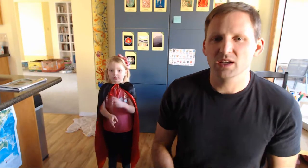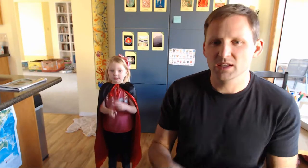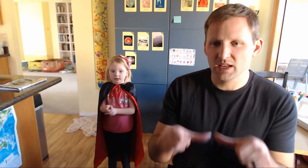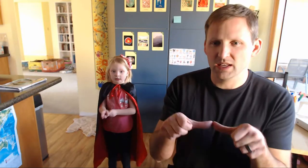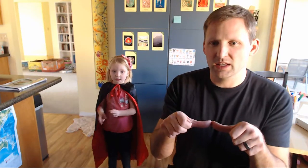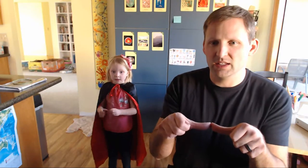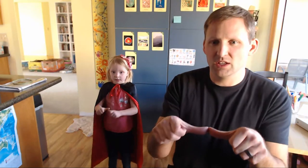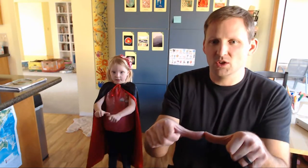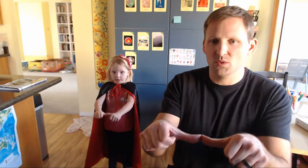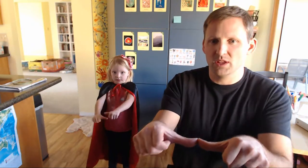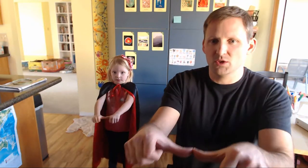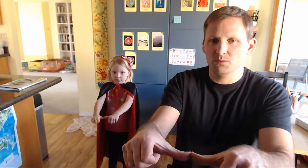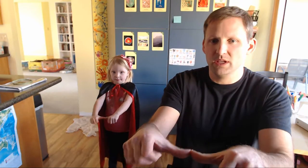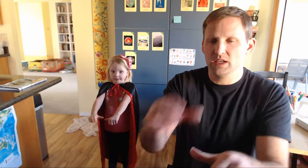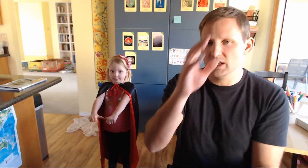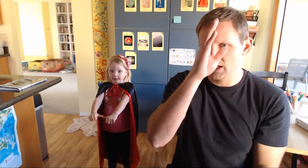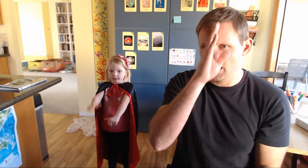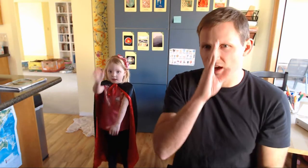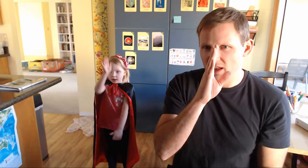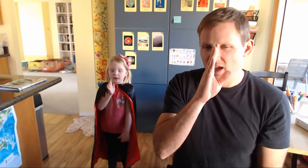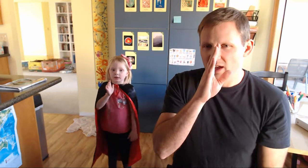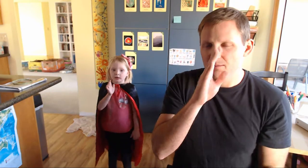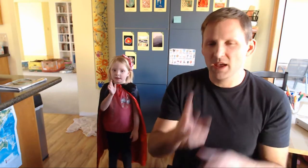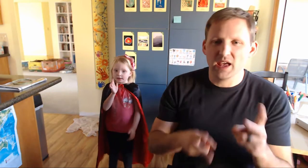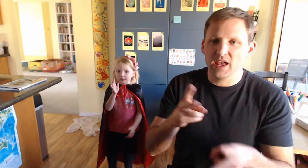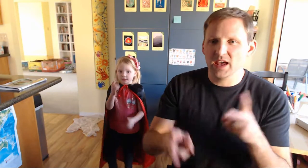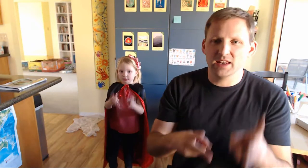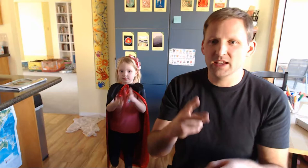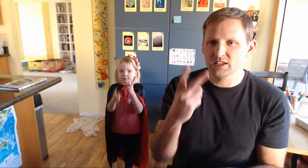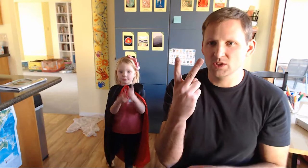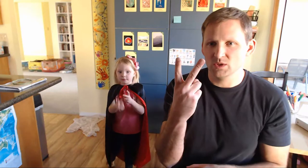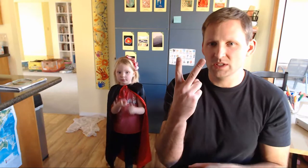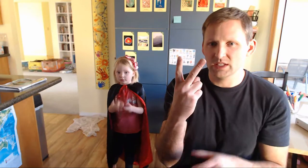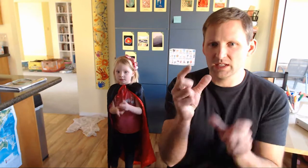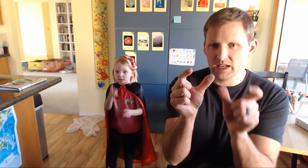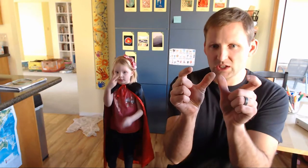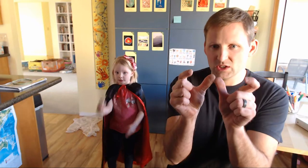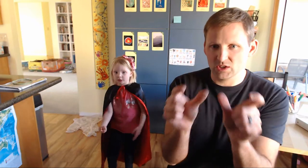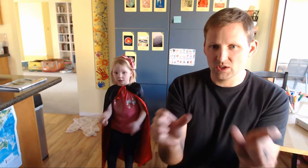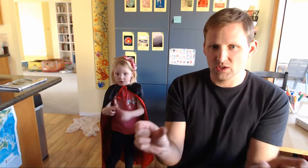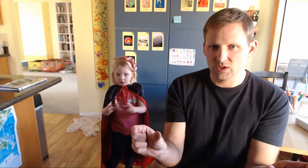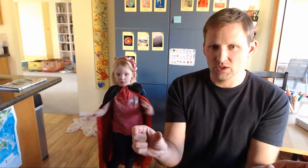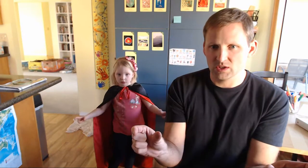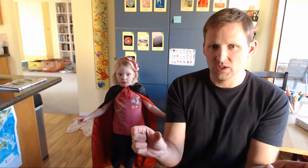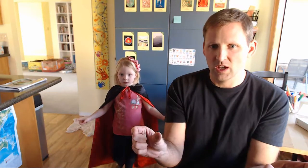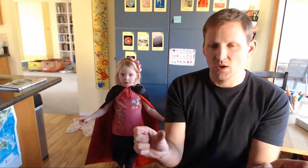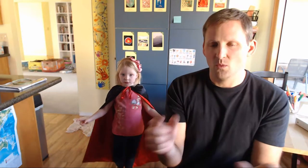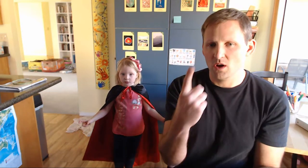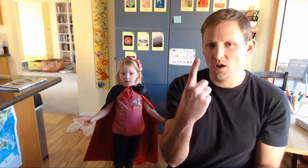was and to be God and man in two distinct natures and